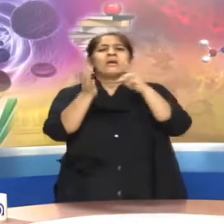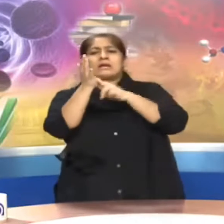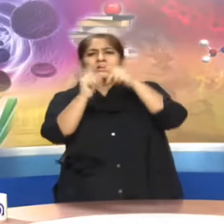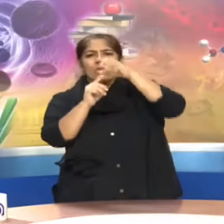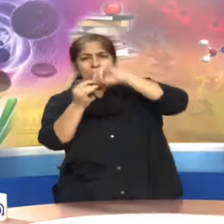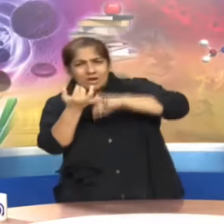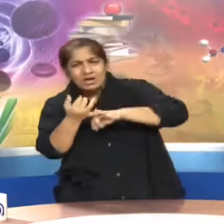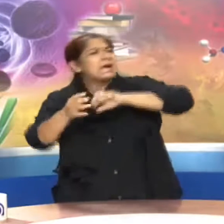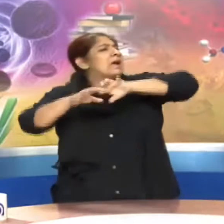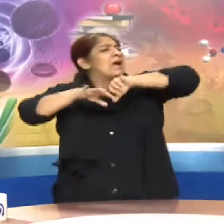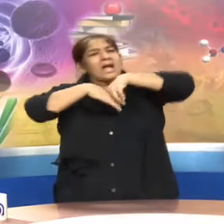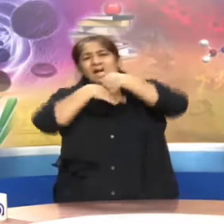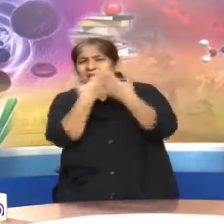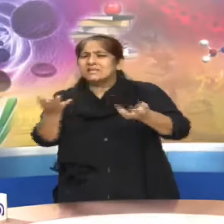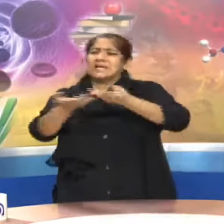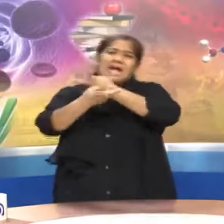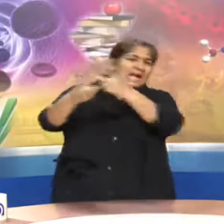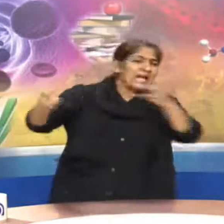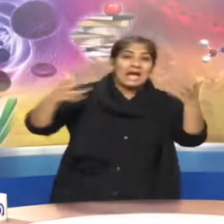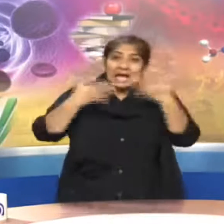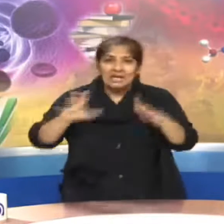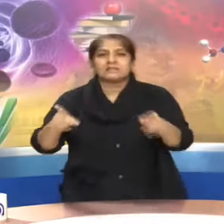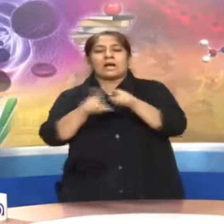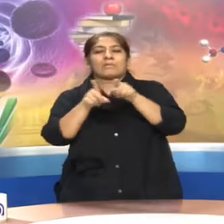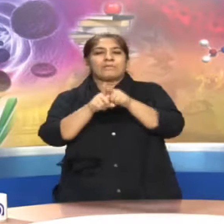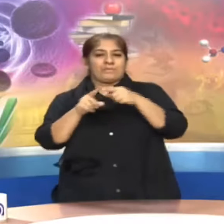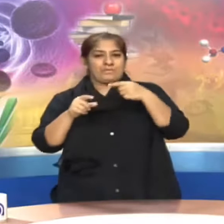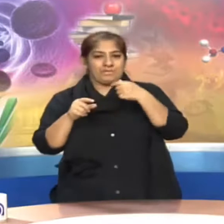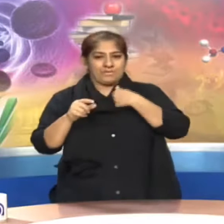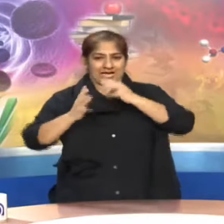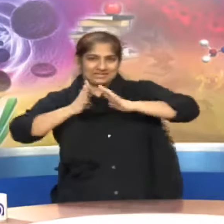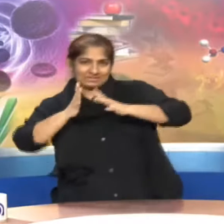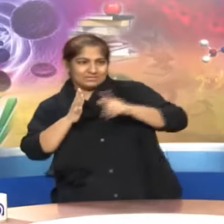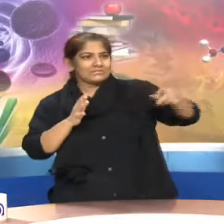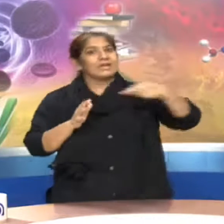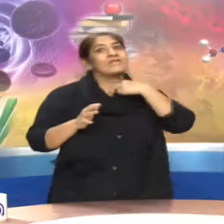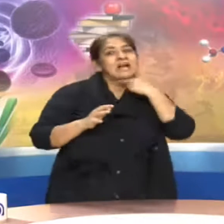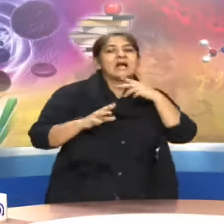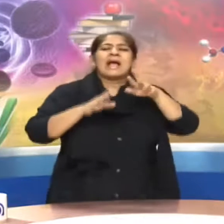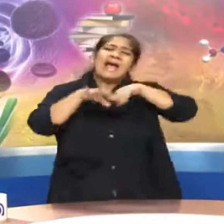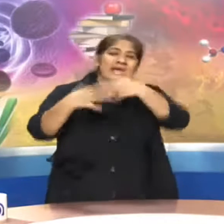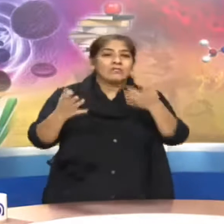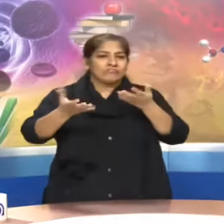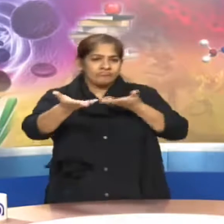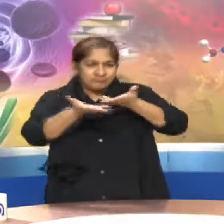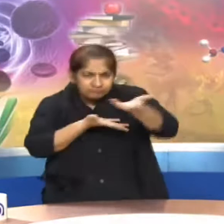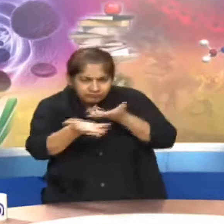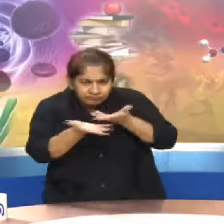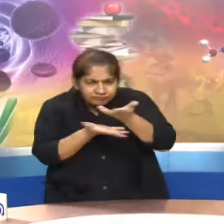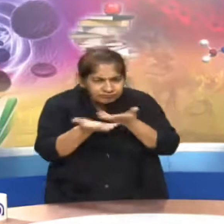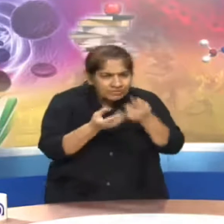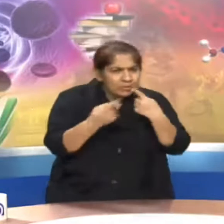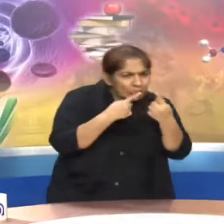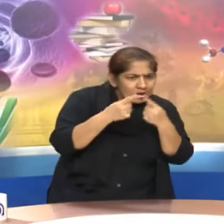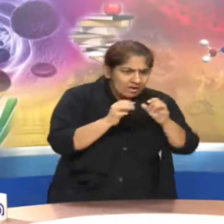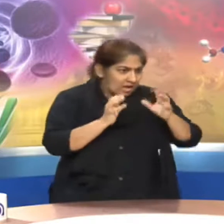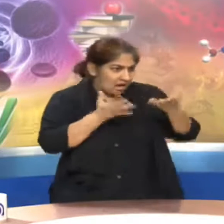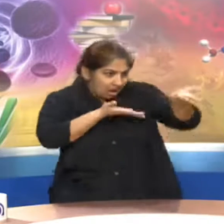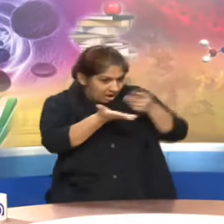communicating in our workplace. Just take example of any place, NGO or any work. This video, like I